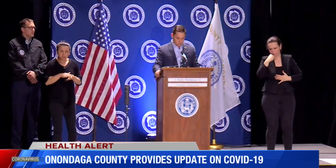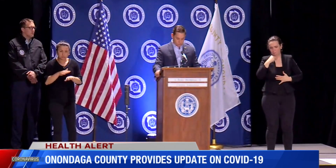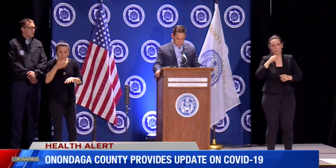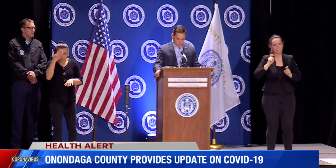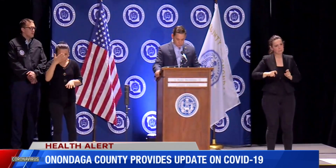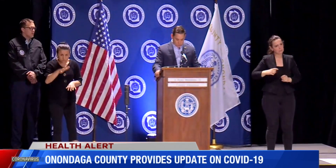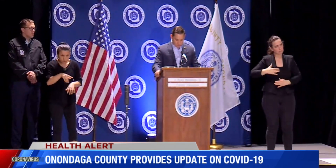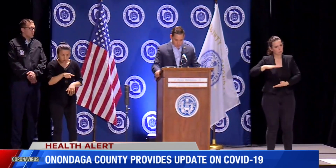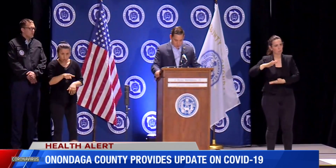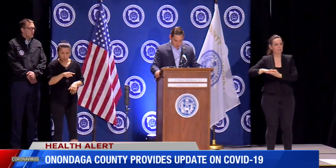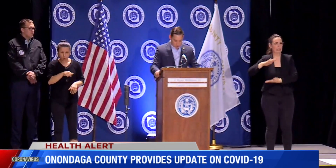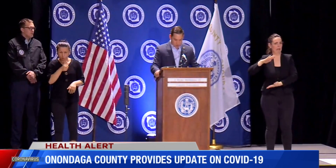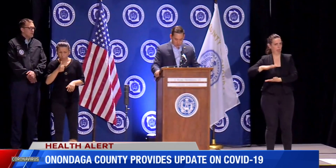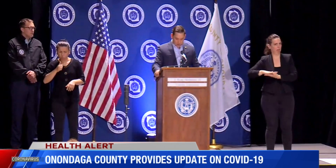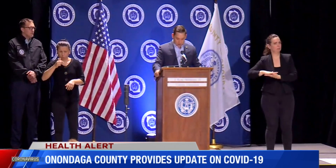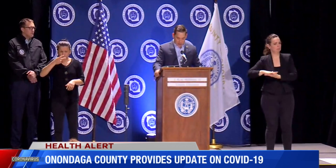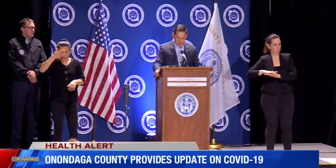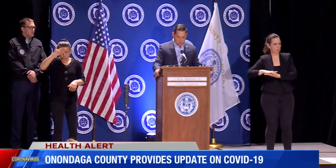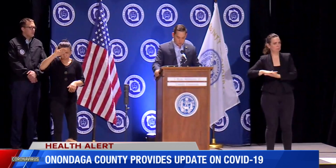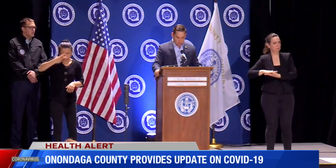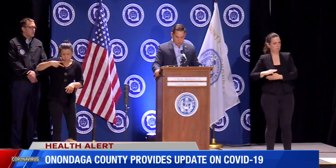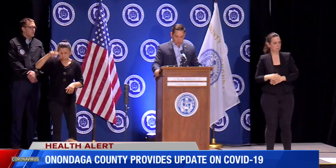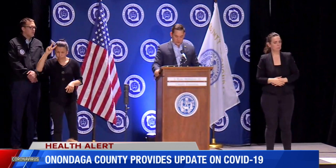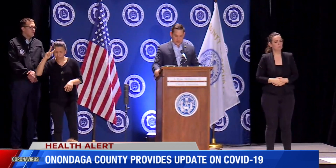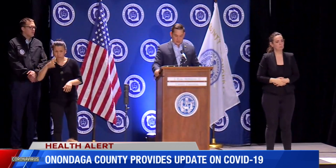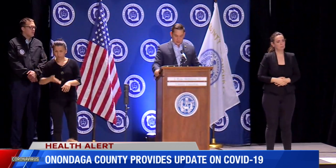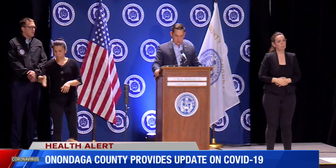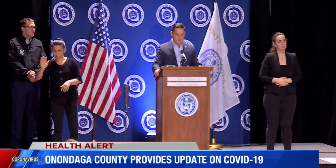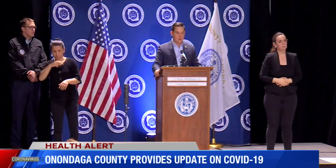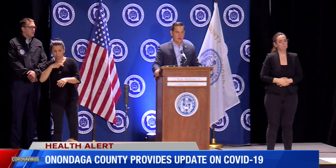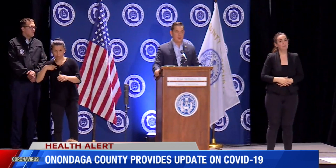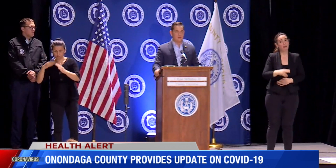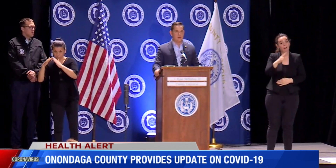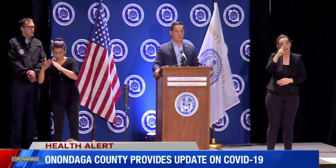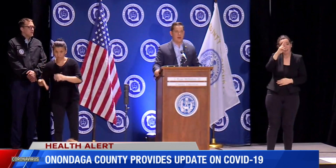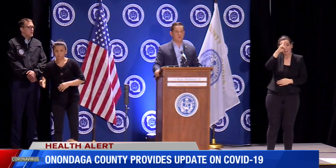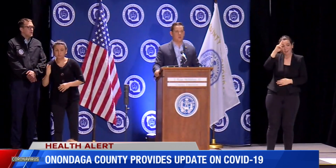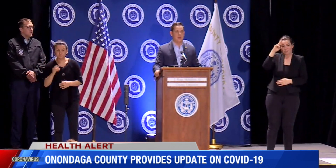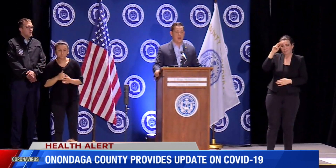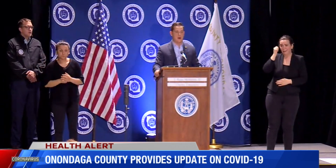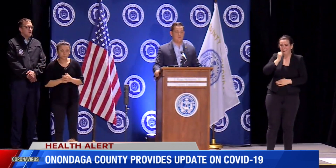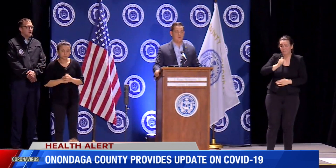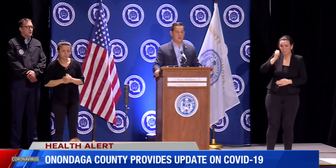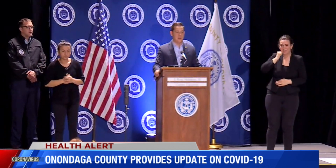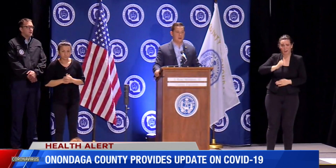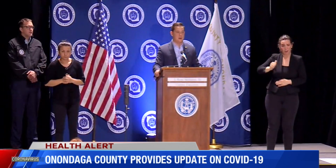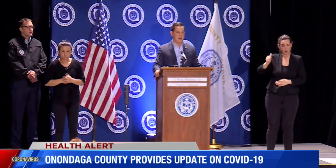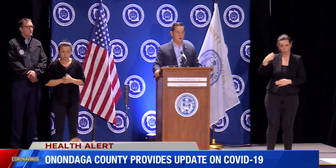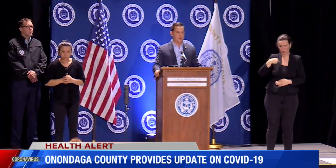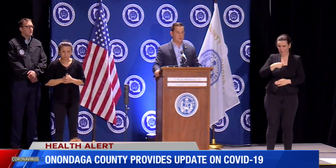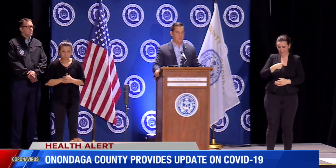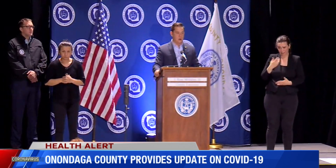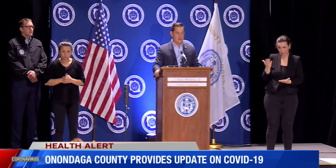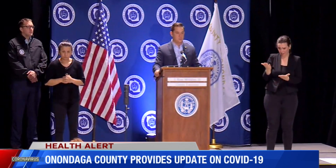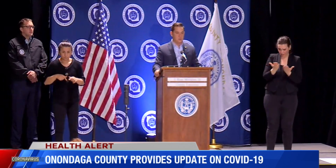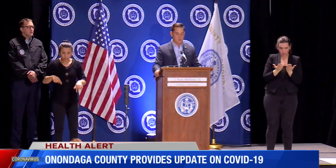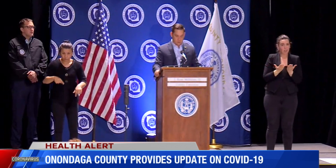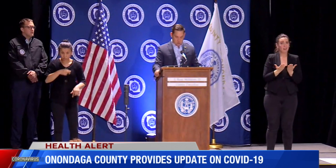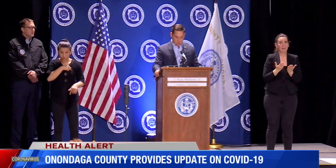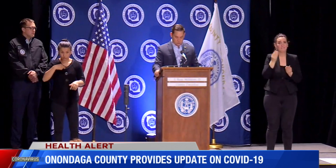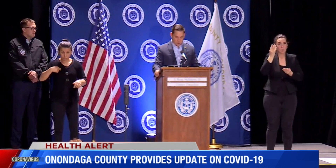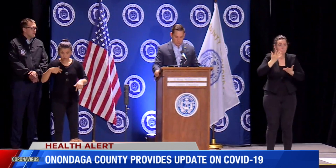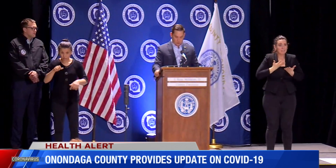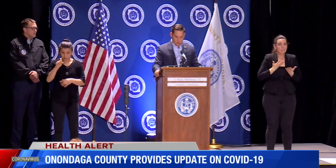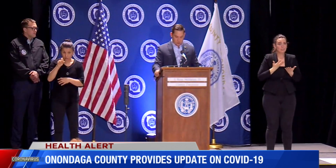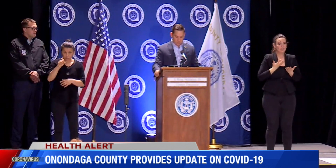stats. A reminder about our hospitals: we're reporting daily on the impact we have in Onondaga County with our hospitals